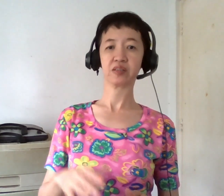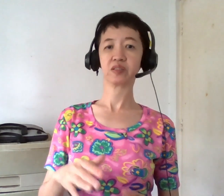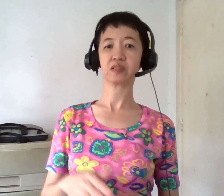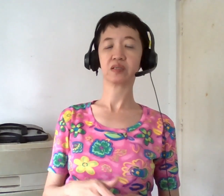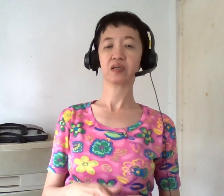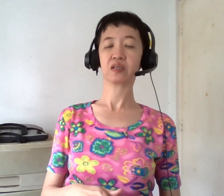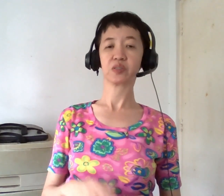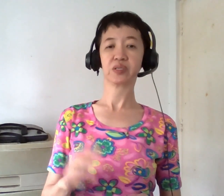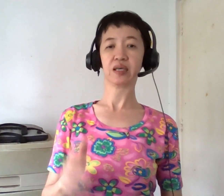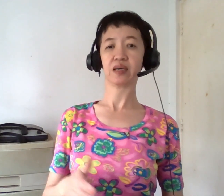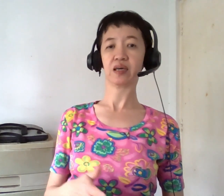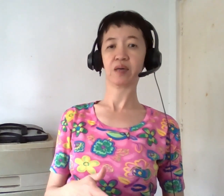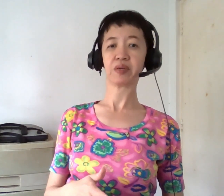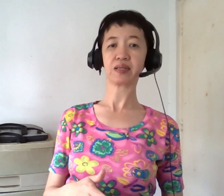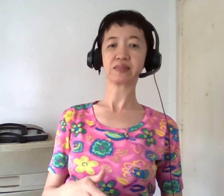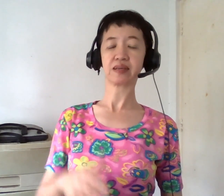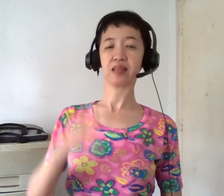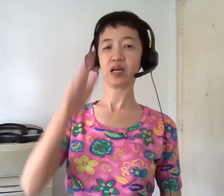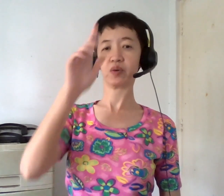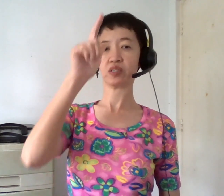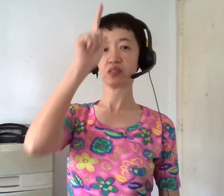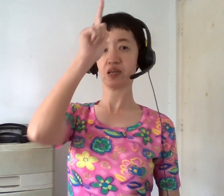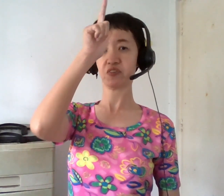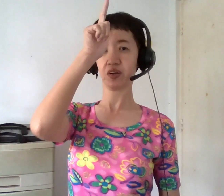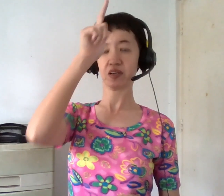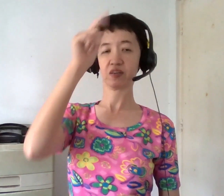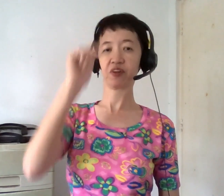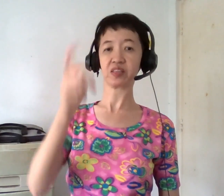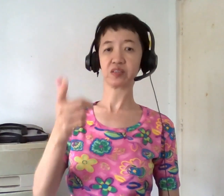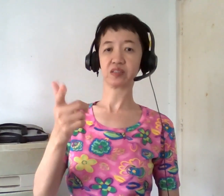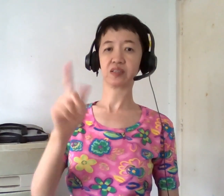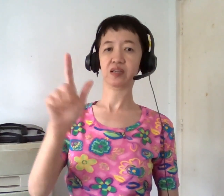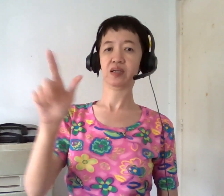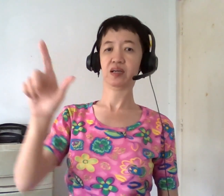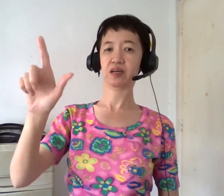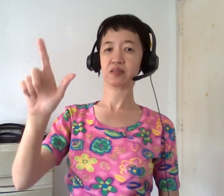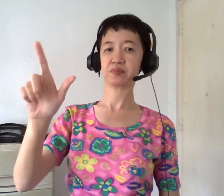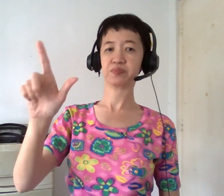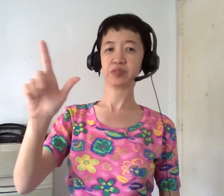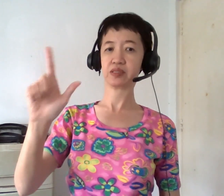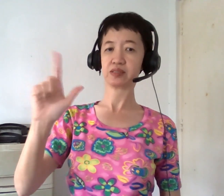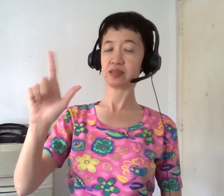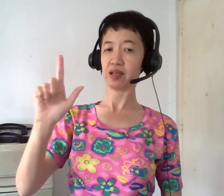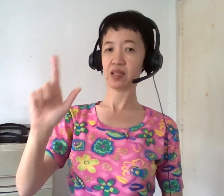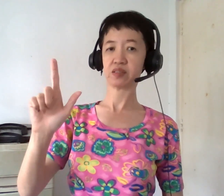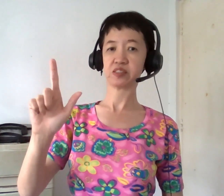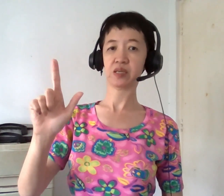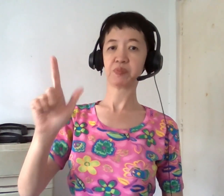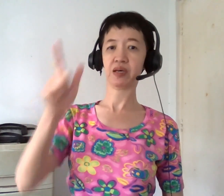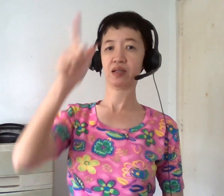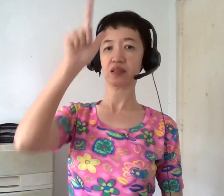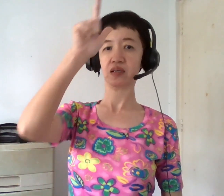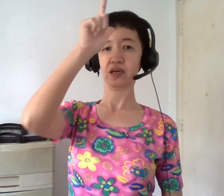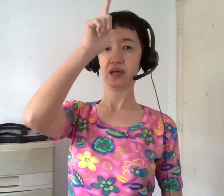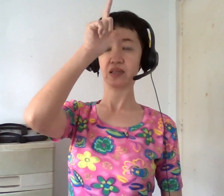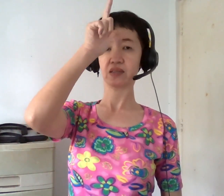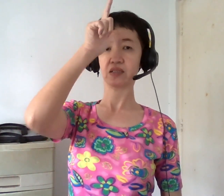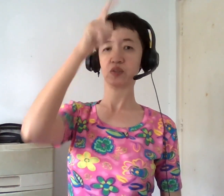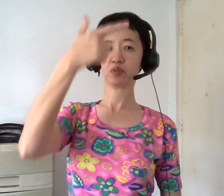grandfather. So in American Sign Language, grandfather is letter shaped L, and then